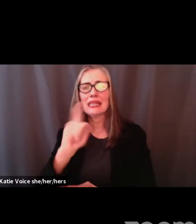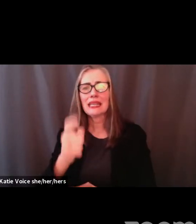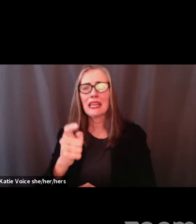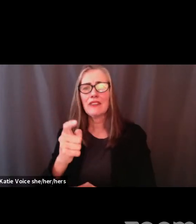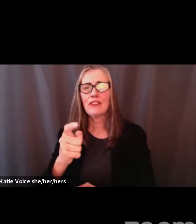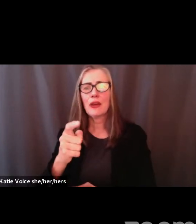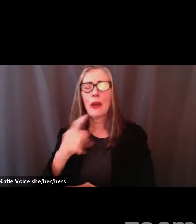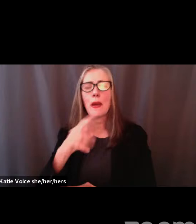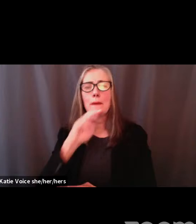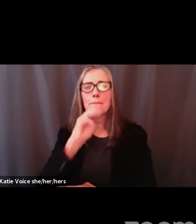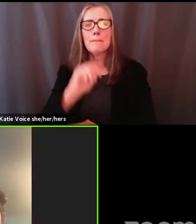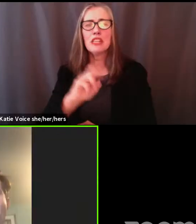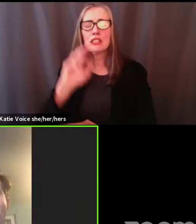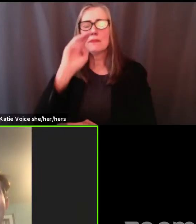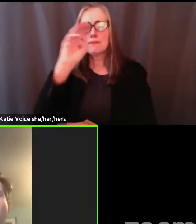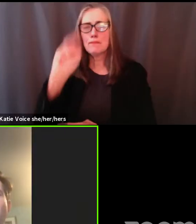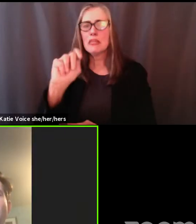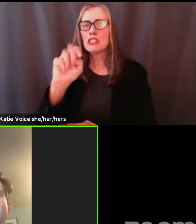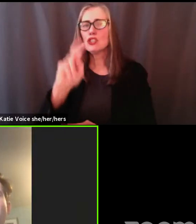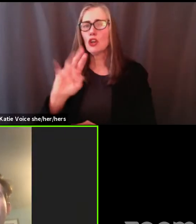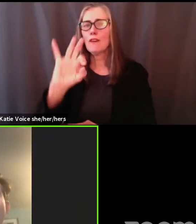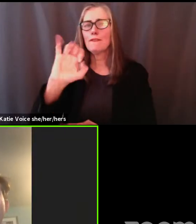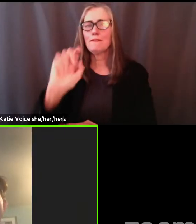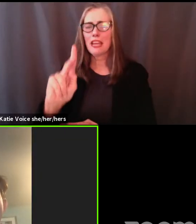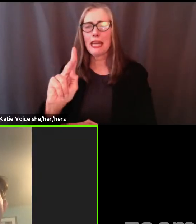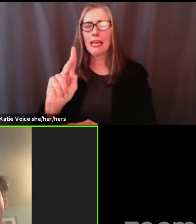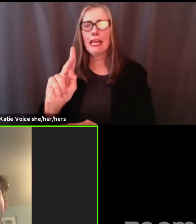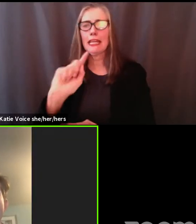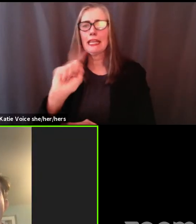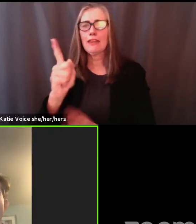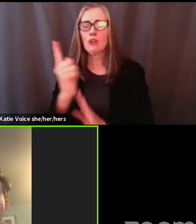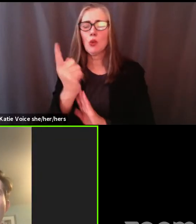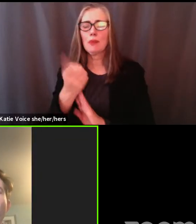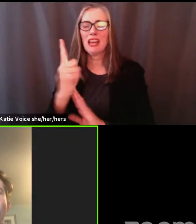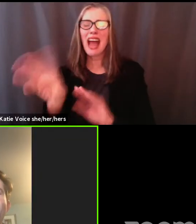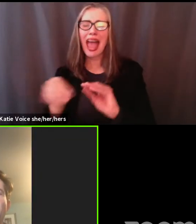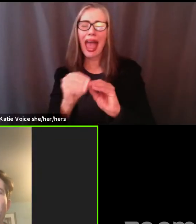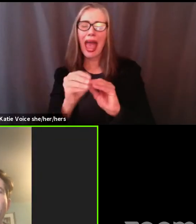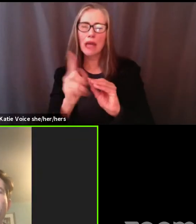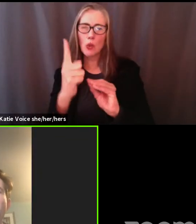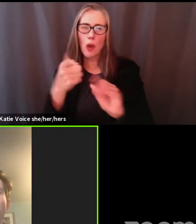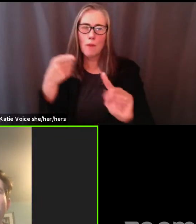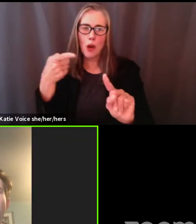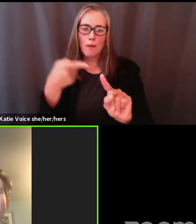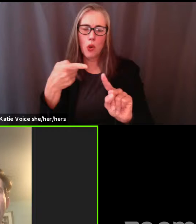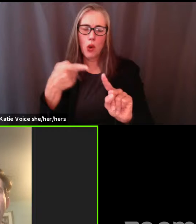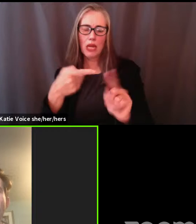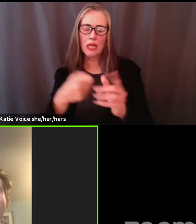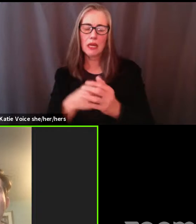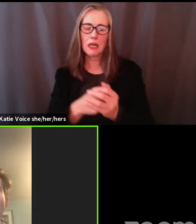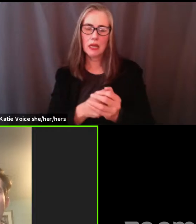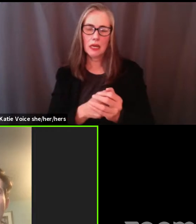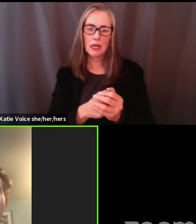Thank you, Mr. Chair. To add to what I was saying, the only point I would add is I know that it seems